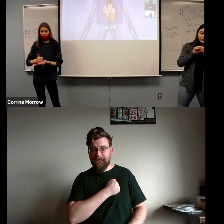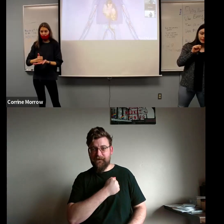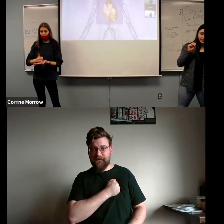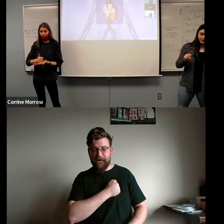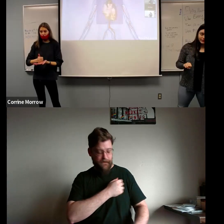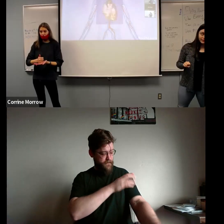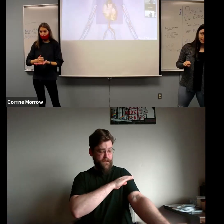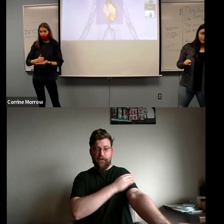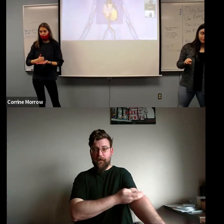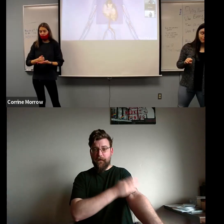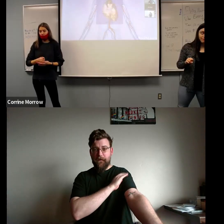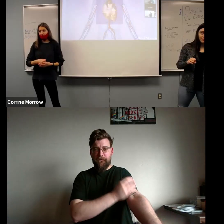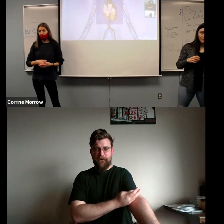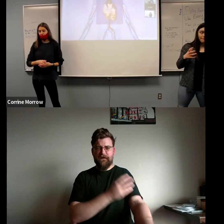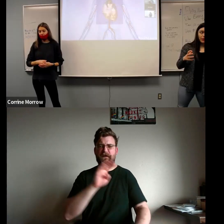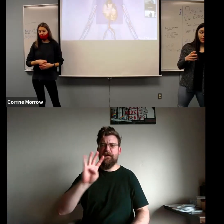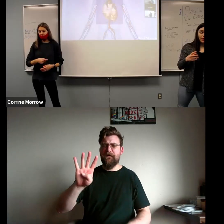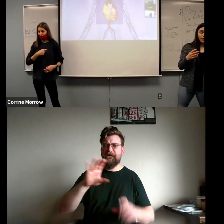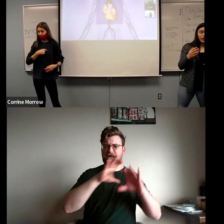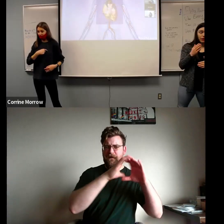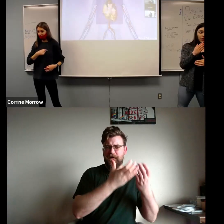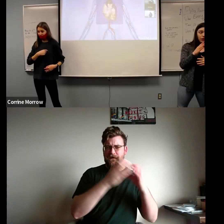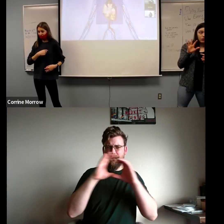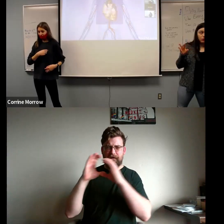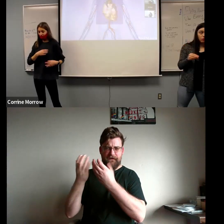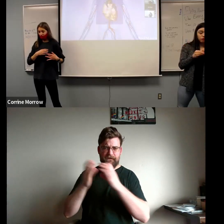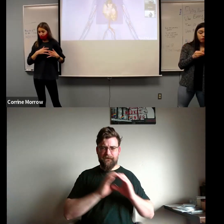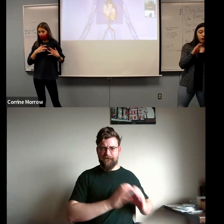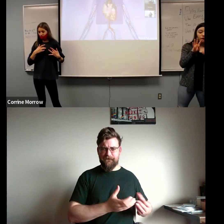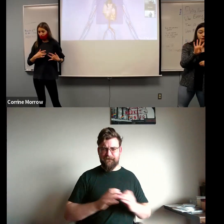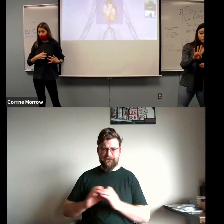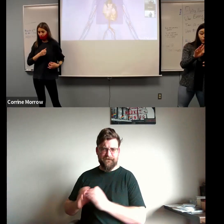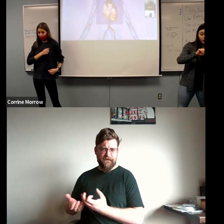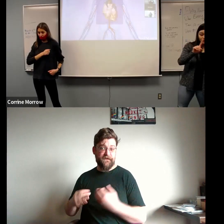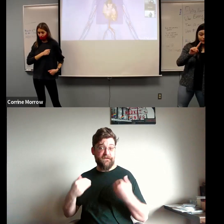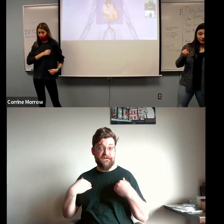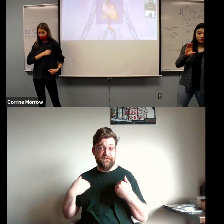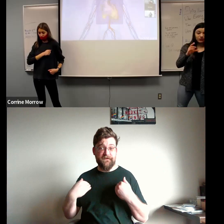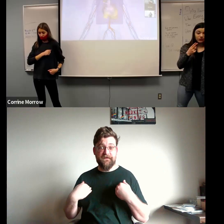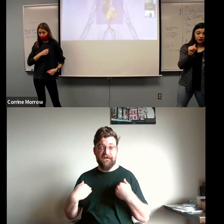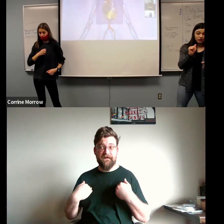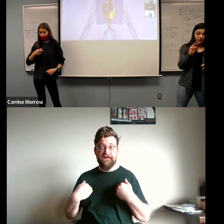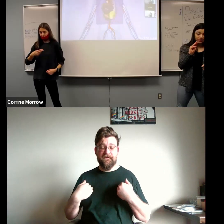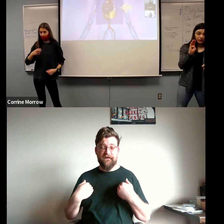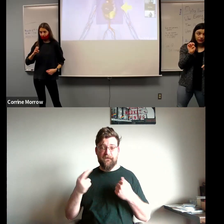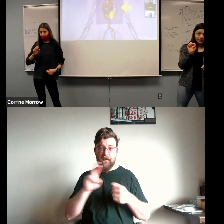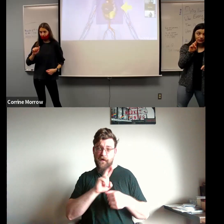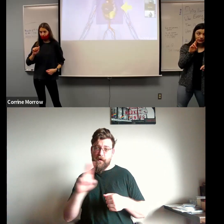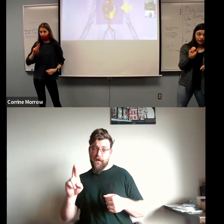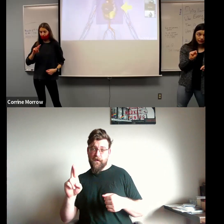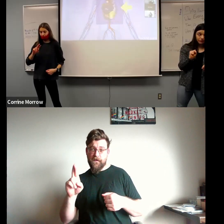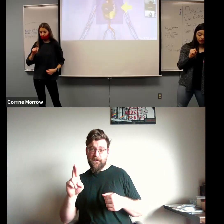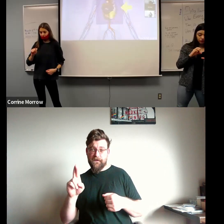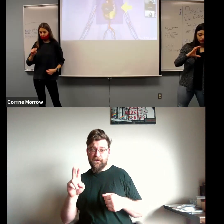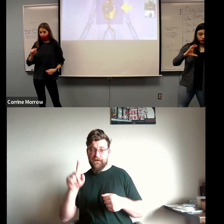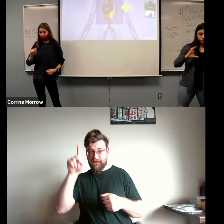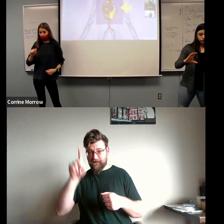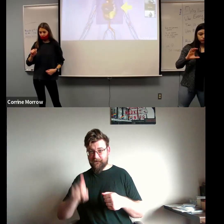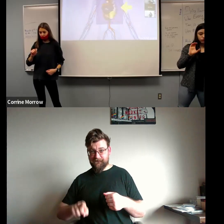different chambers, 2 on the right and 2 on the left. The right side of the heart pumps